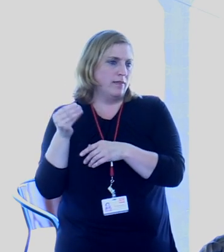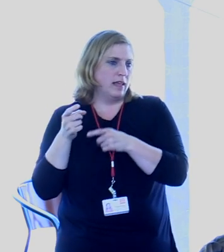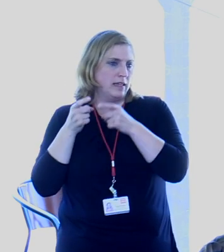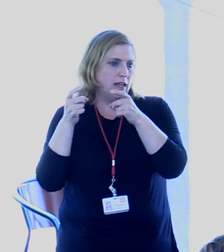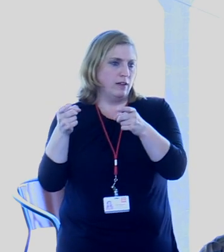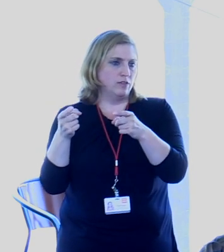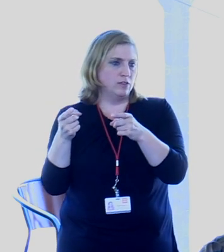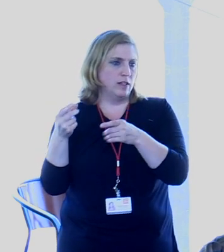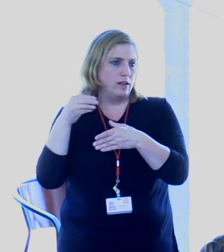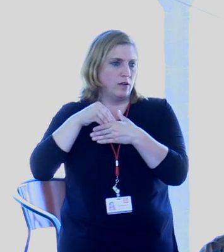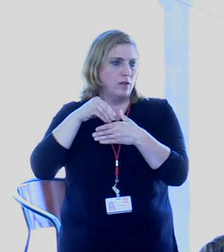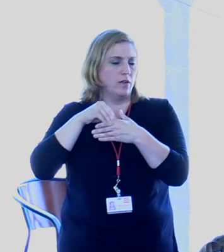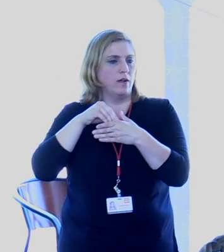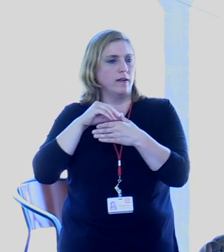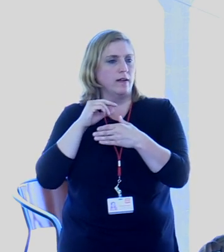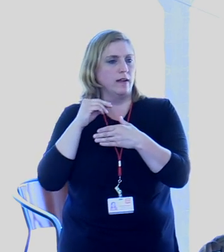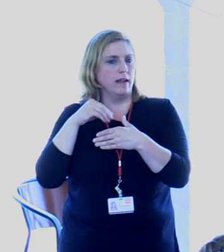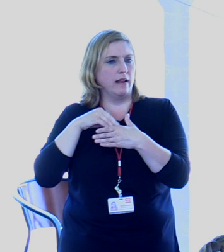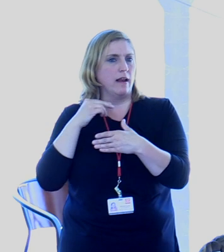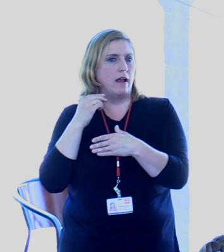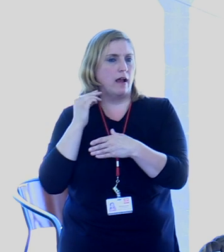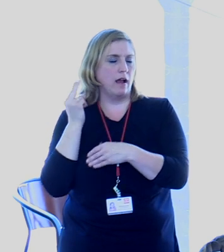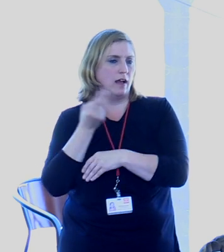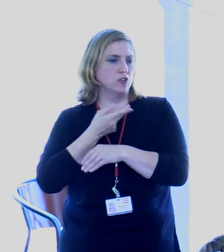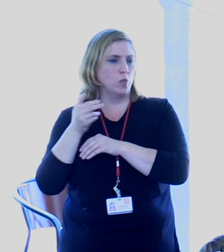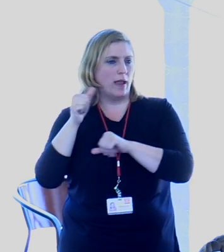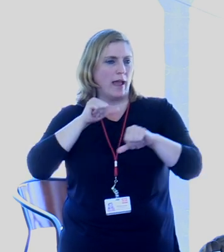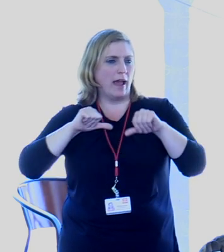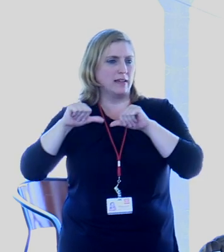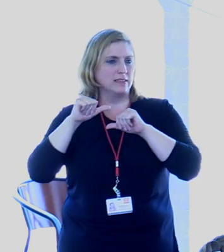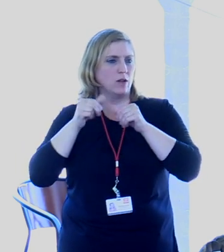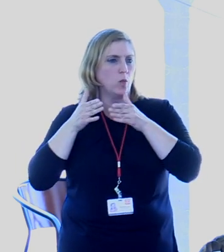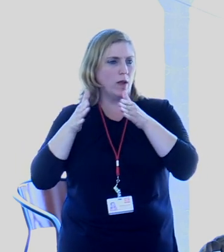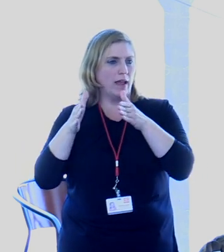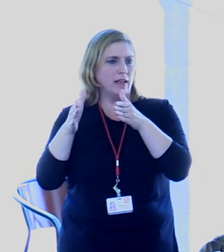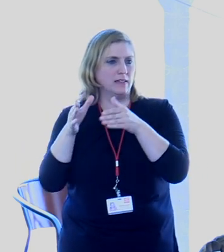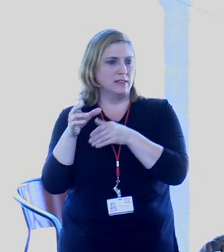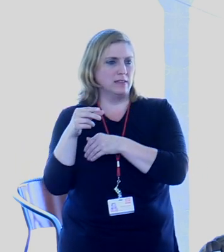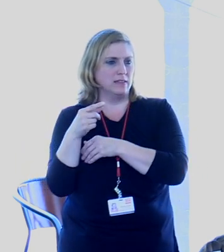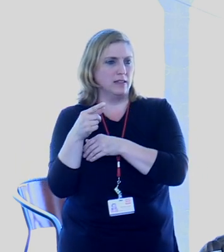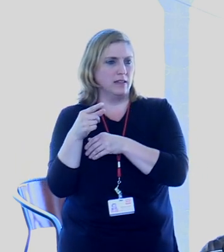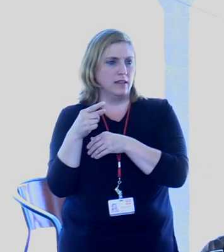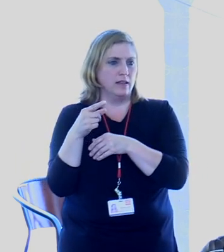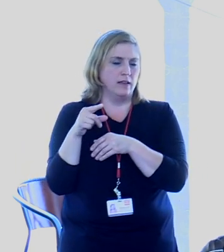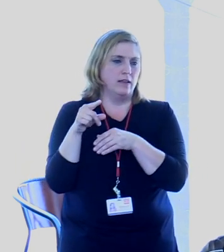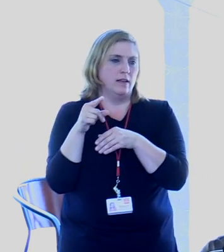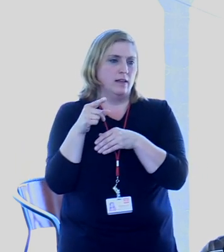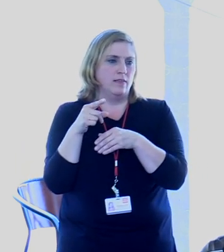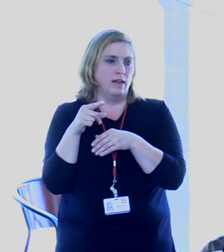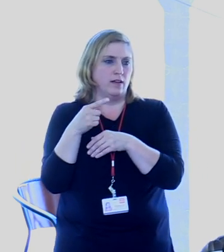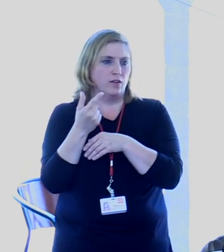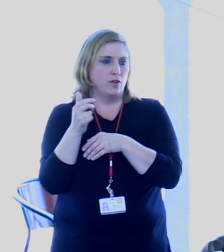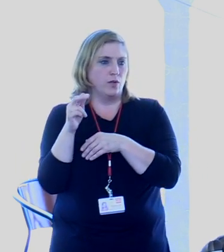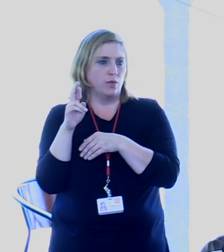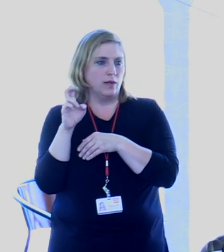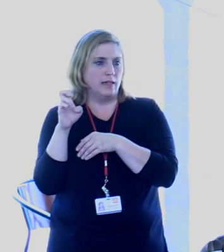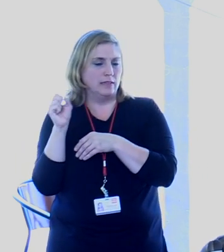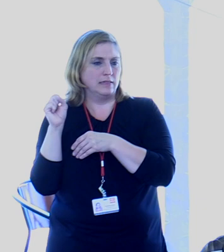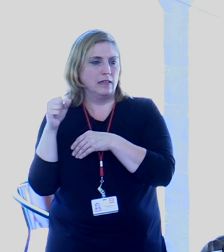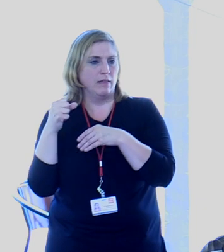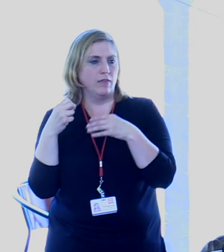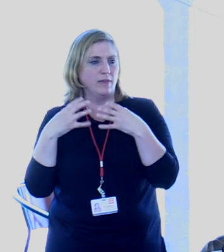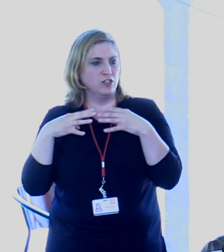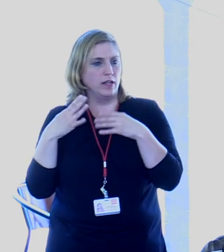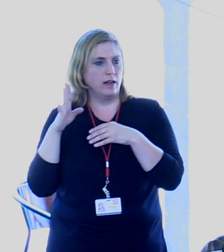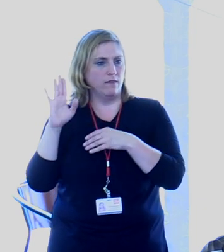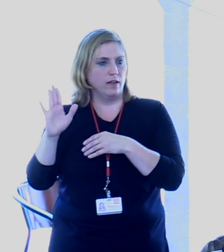gifts infuse us, we act in ways that grease the machinery of God's providence. And this is what